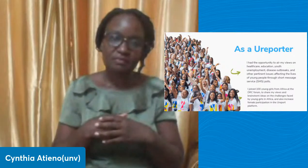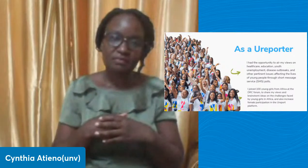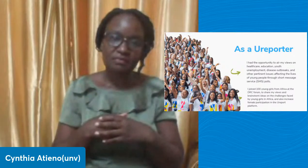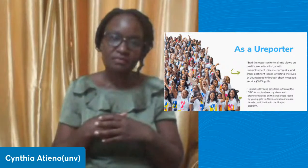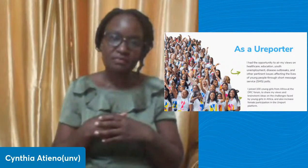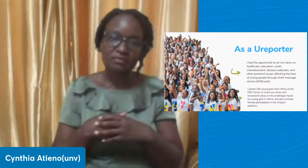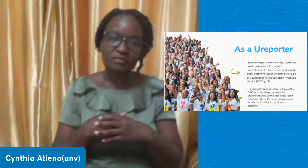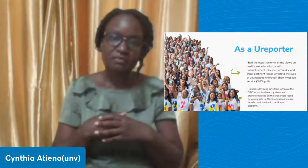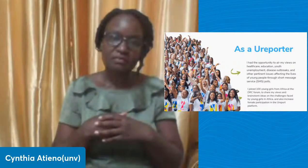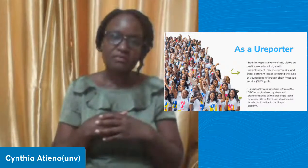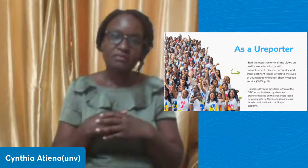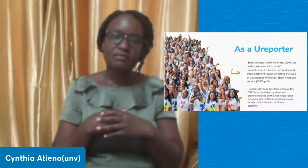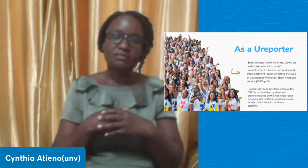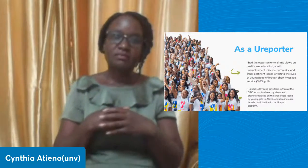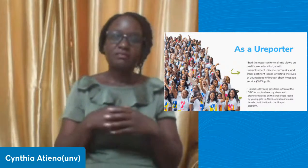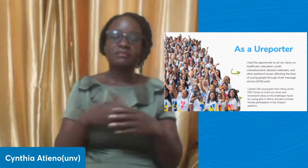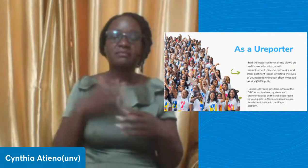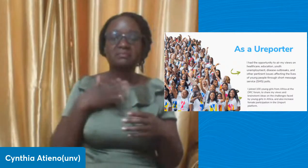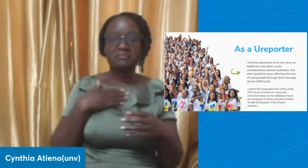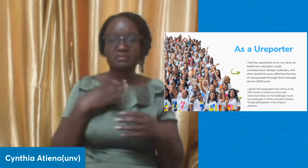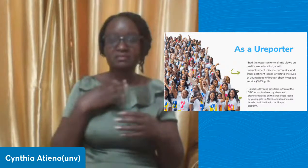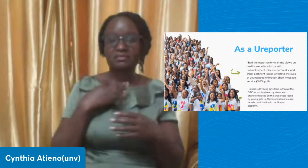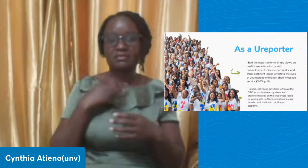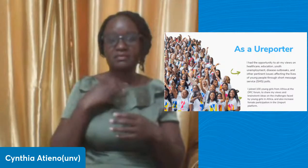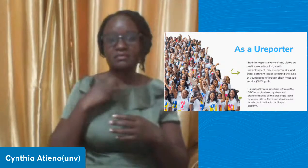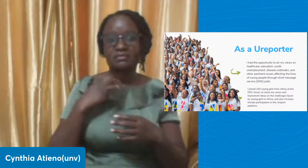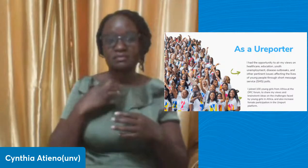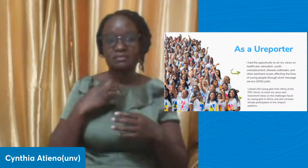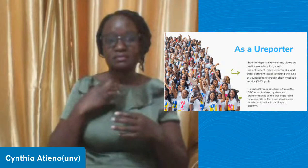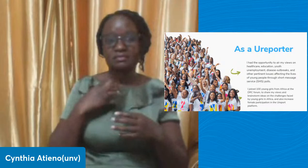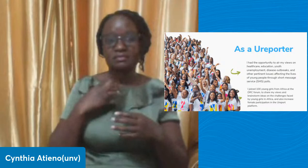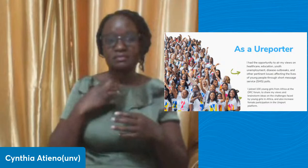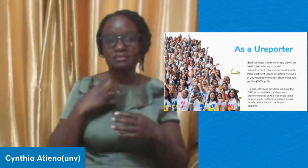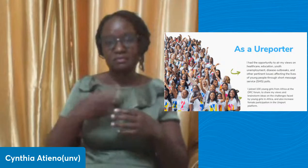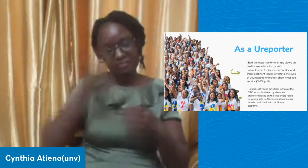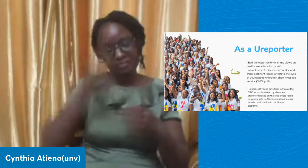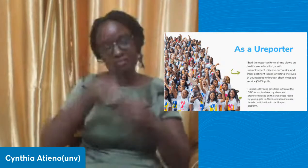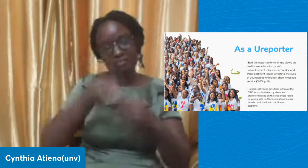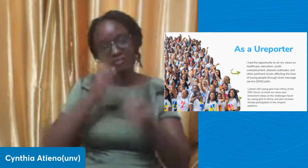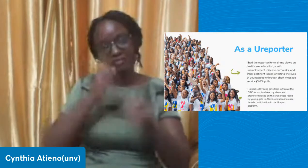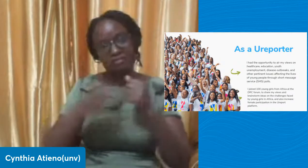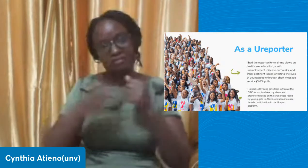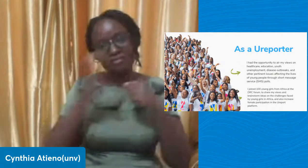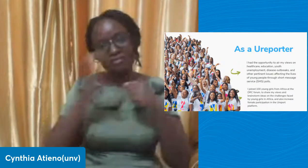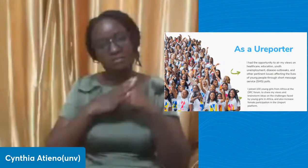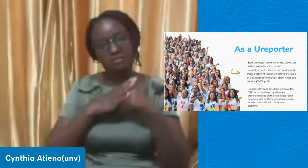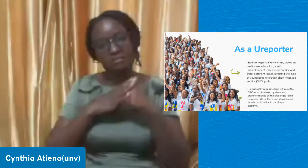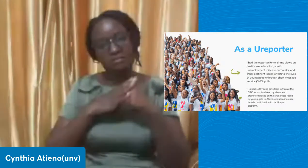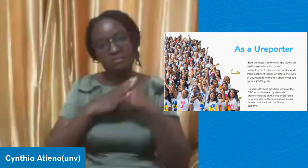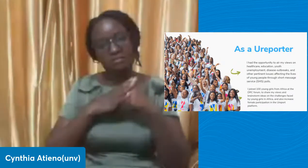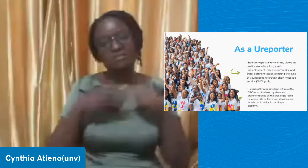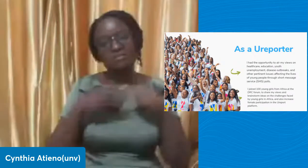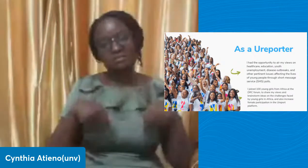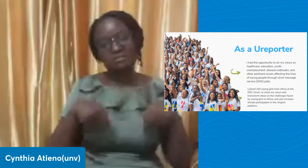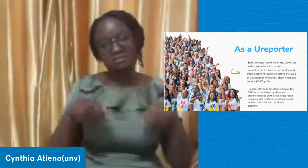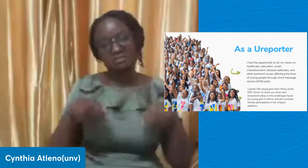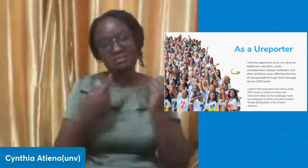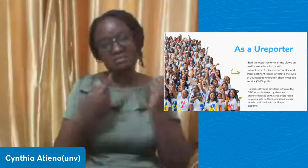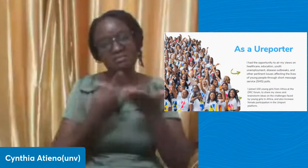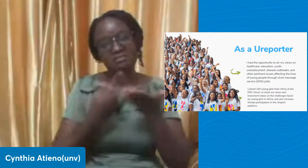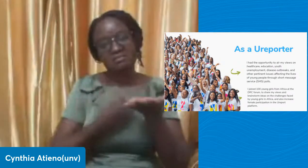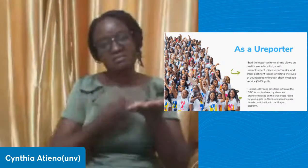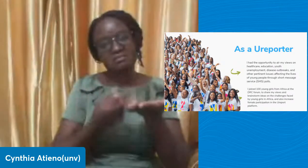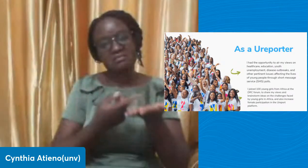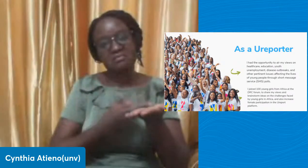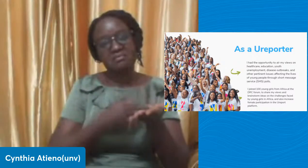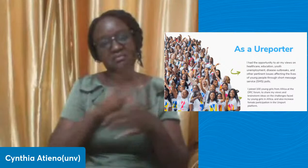So as a volunteer, I've been a volunteer since 2019. So basically, I'm just going to be talking about my volunteering